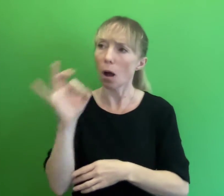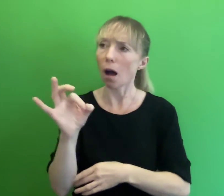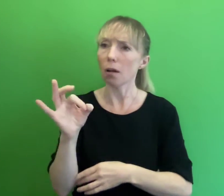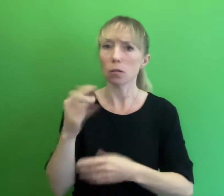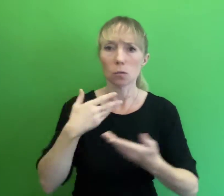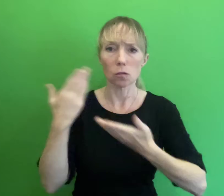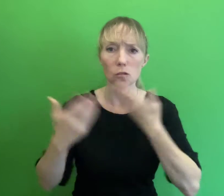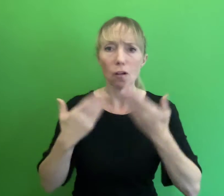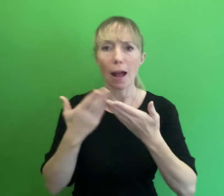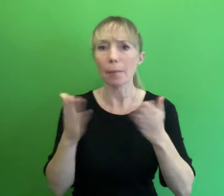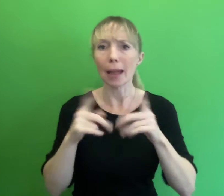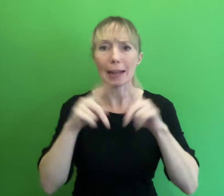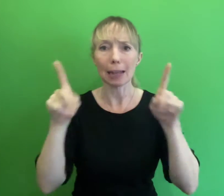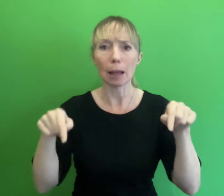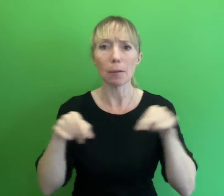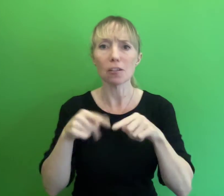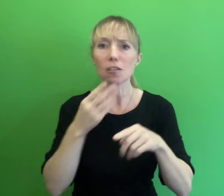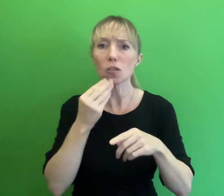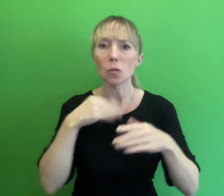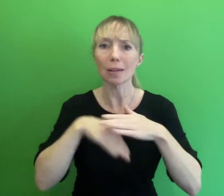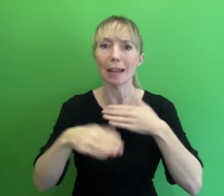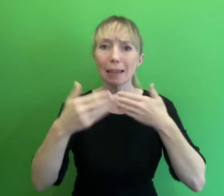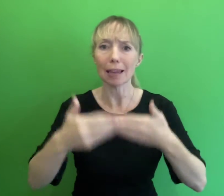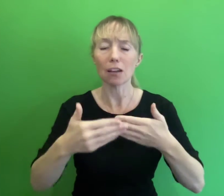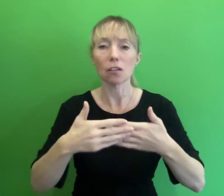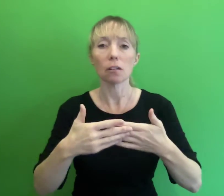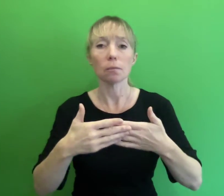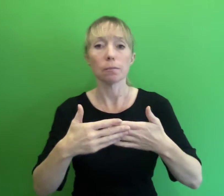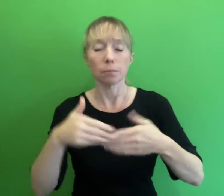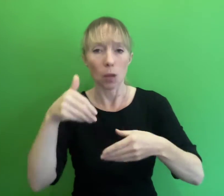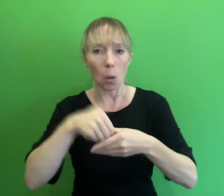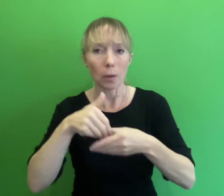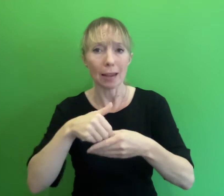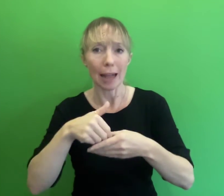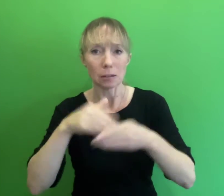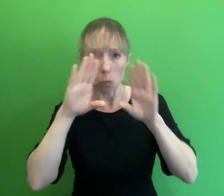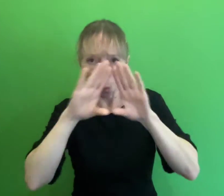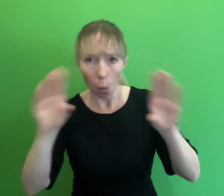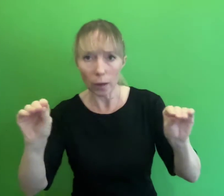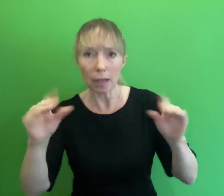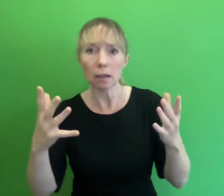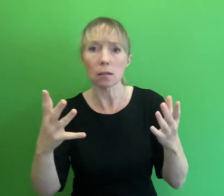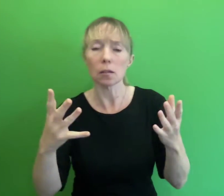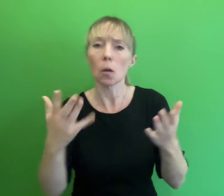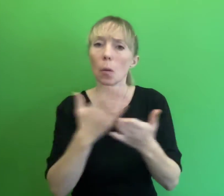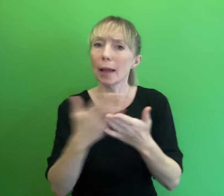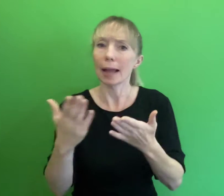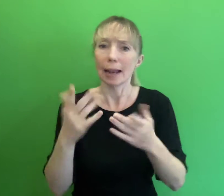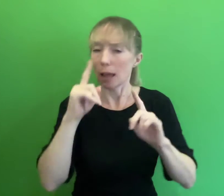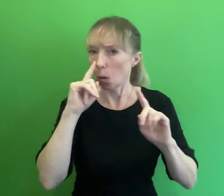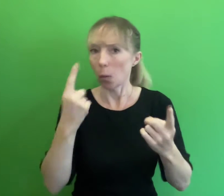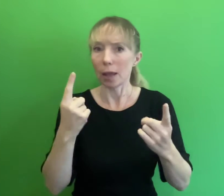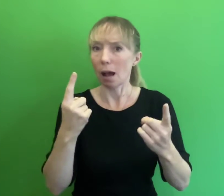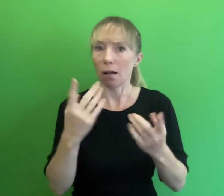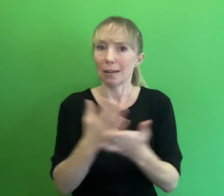session. Content warnings. We were clear that we could not guarantee a trigger-free space, and while